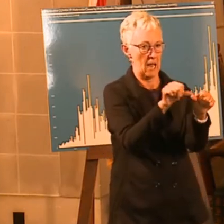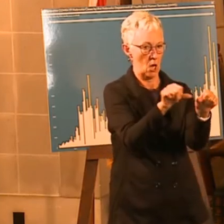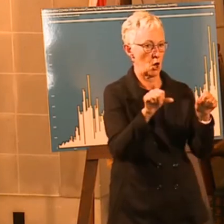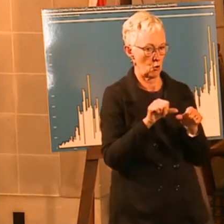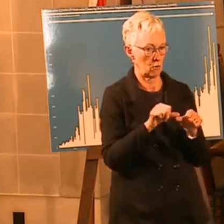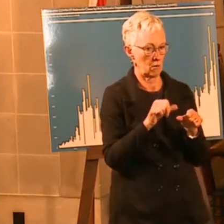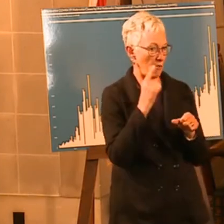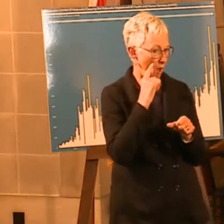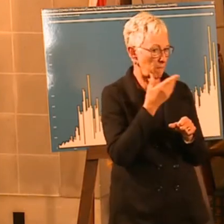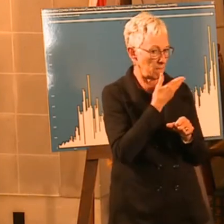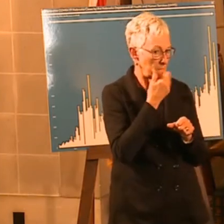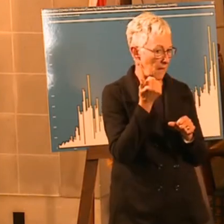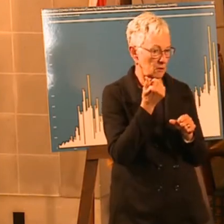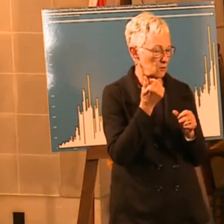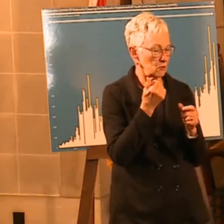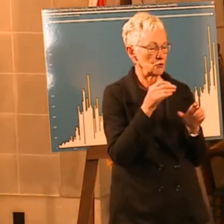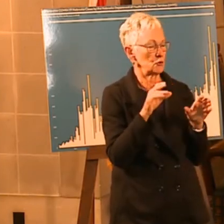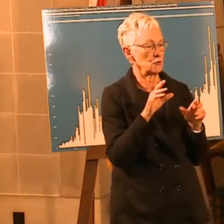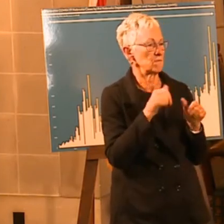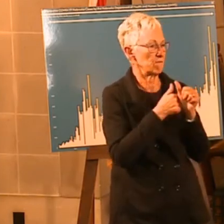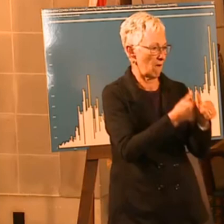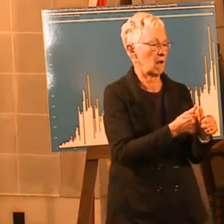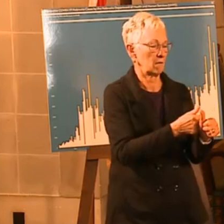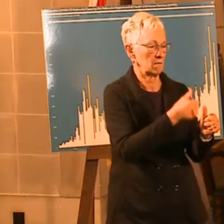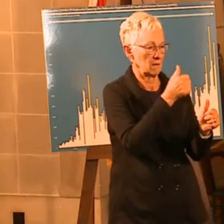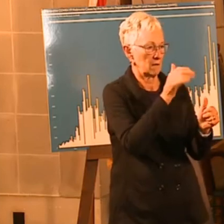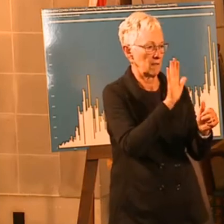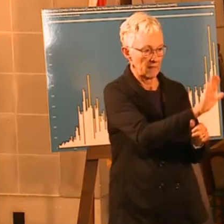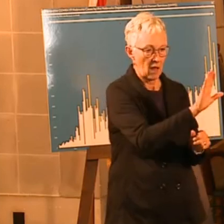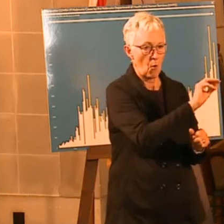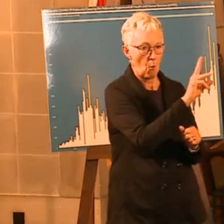something we just thought it would be better to do by system rather than by area.